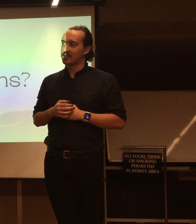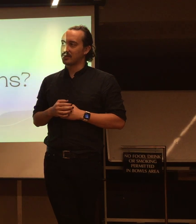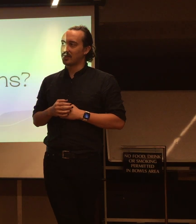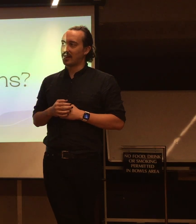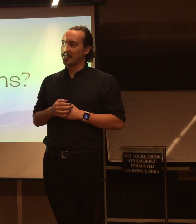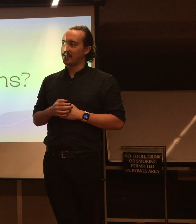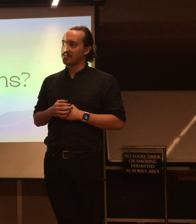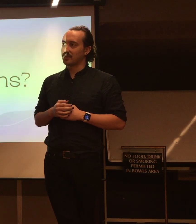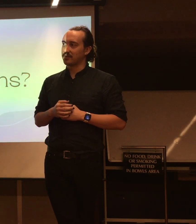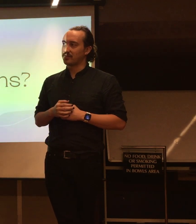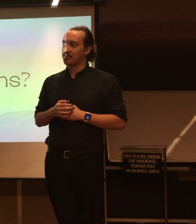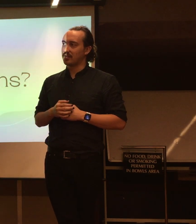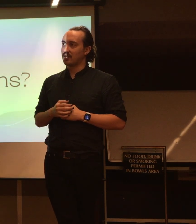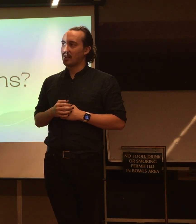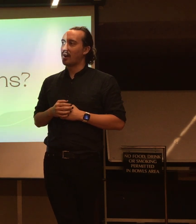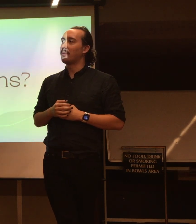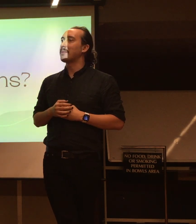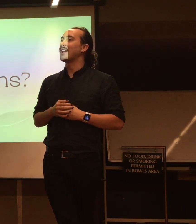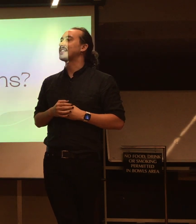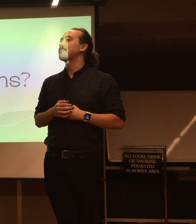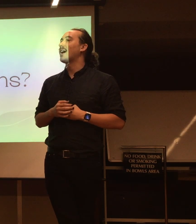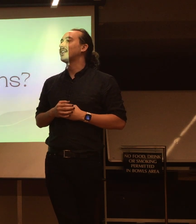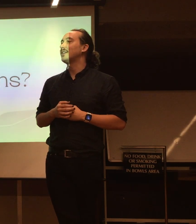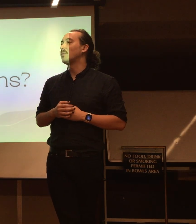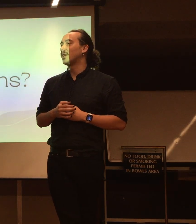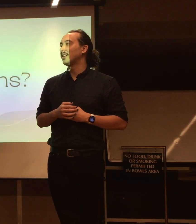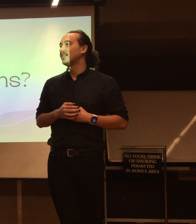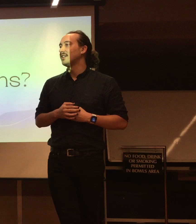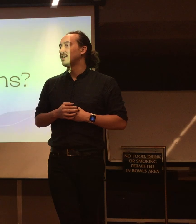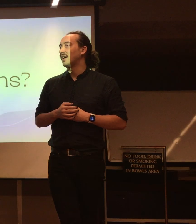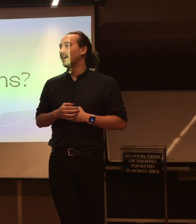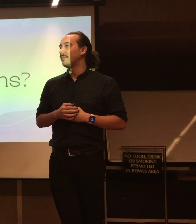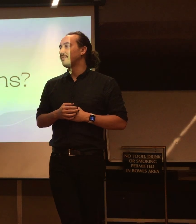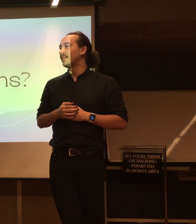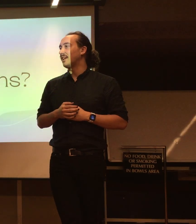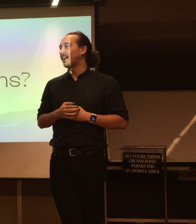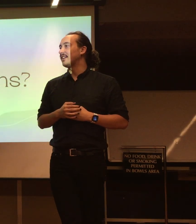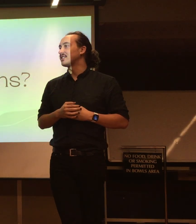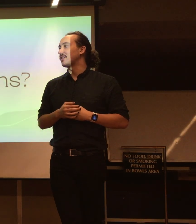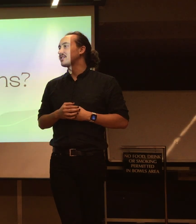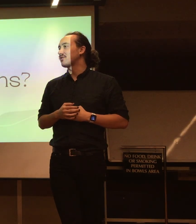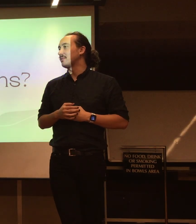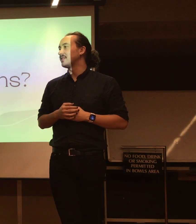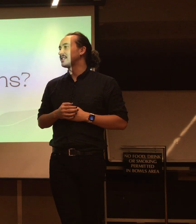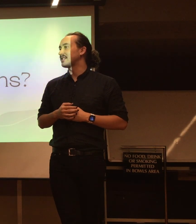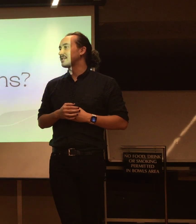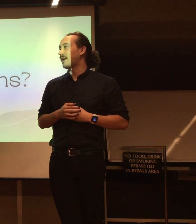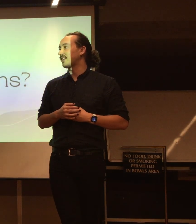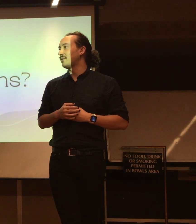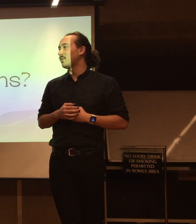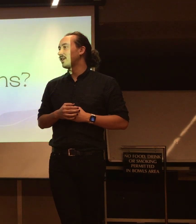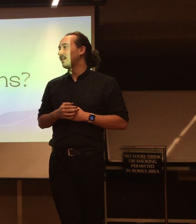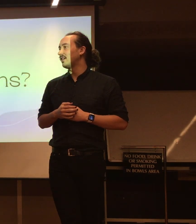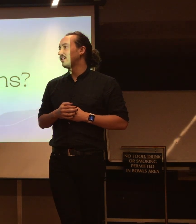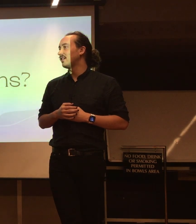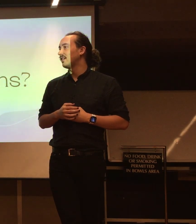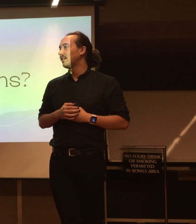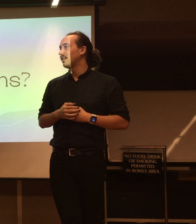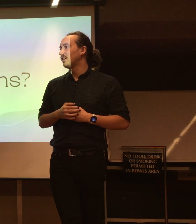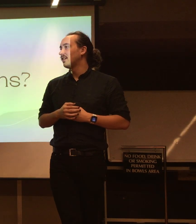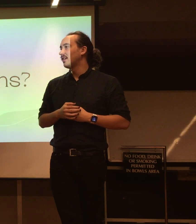but then there's also like another sort of. Oh, what about like sparkling water? Like in a soda stream, is sparkling water,